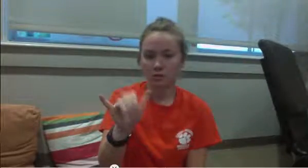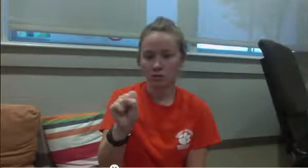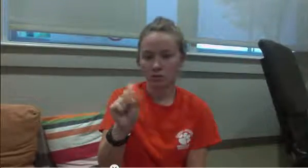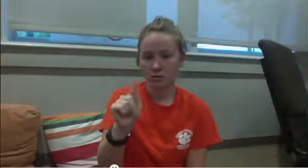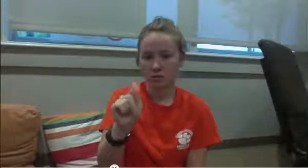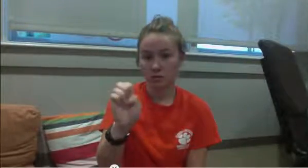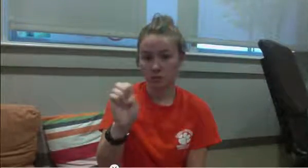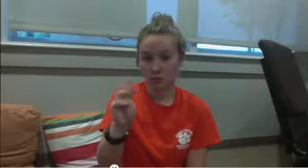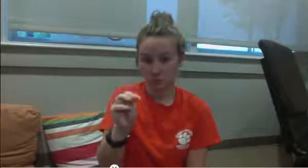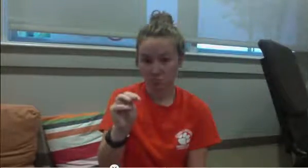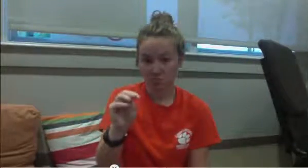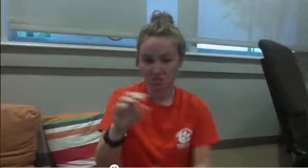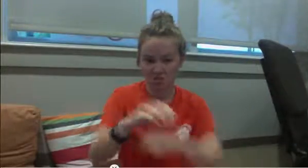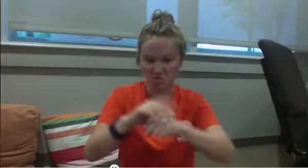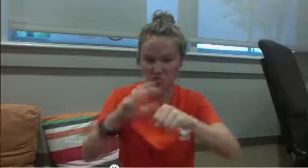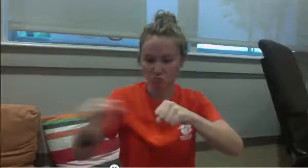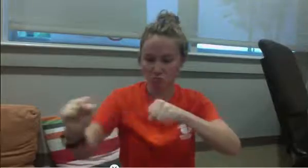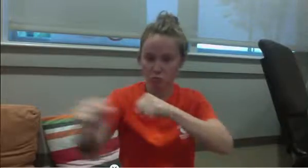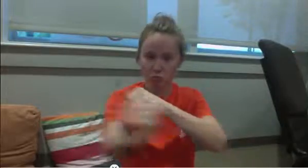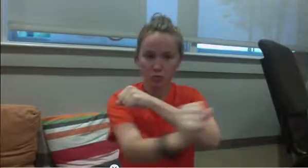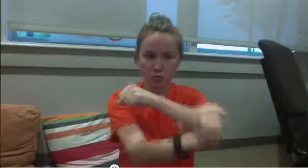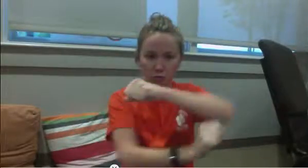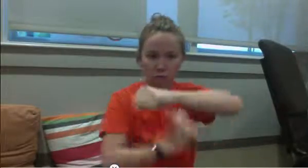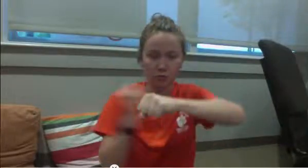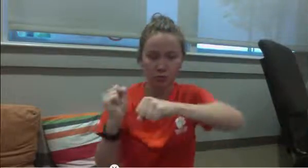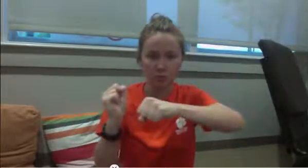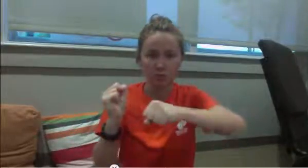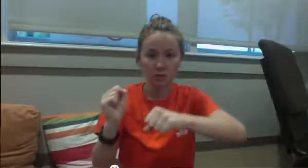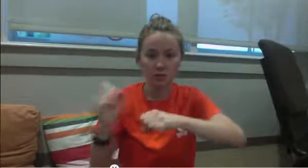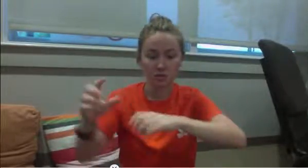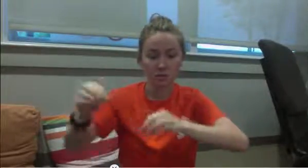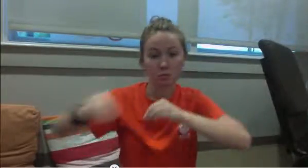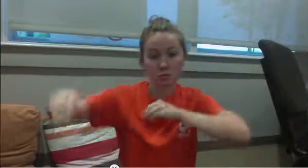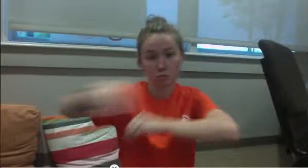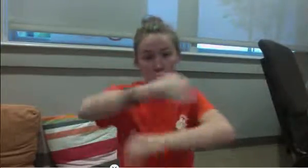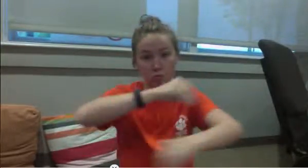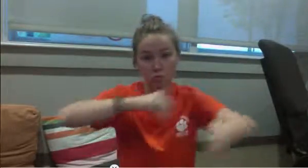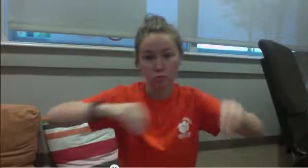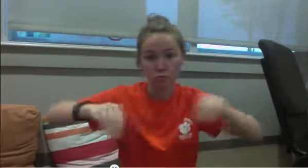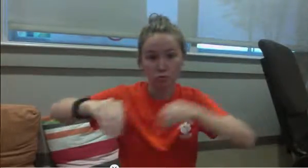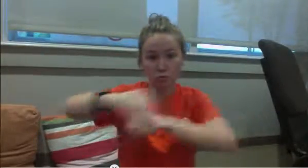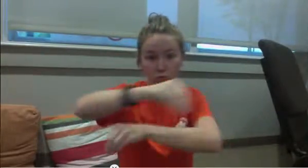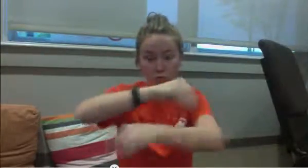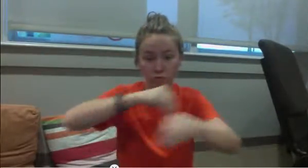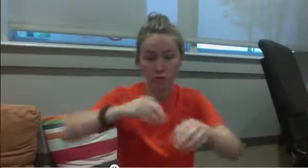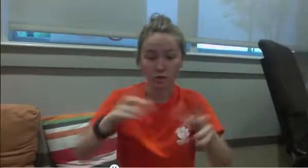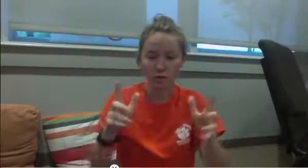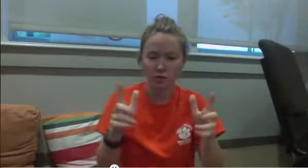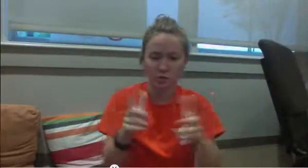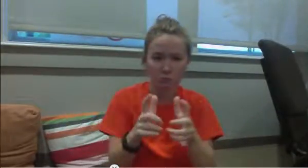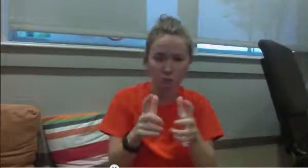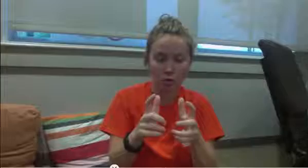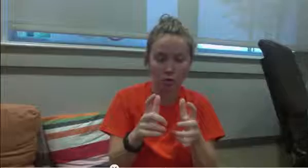And so they started studying more about the solar system and the planets all around the sun and how they move.